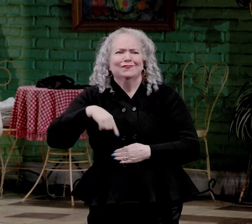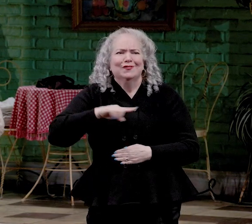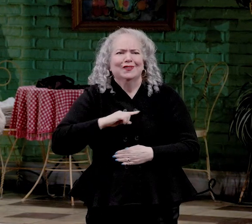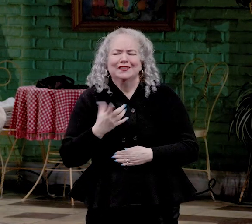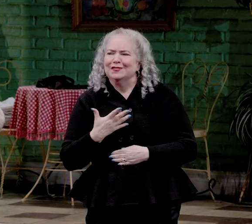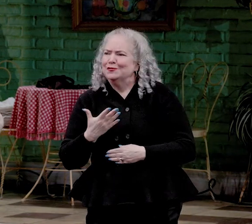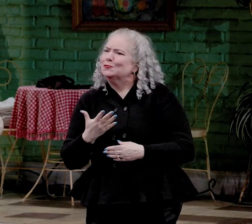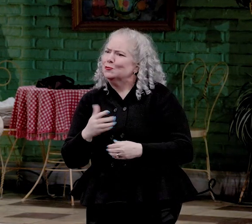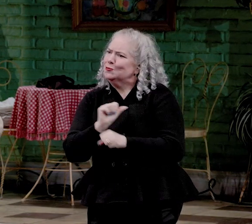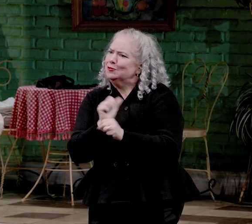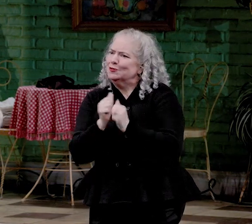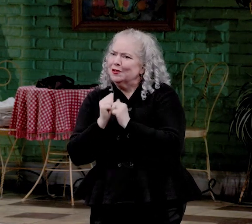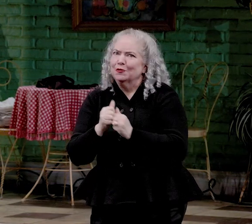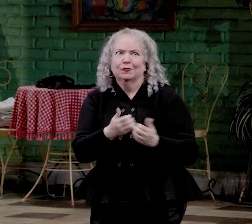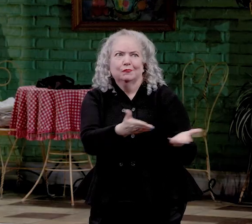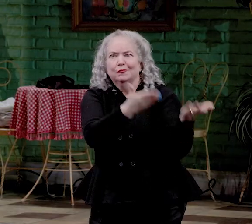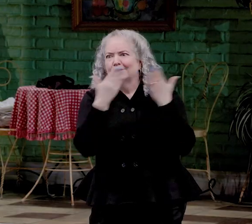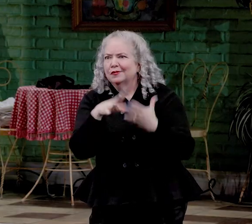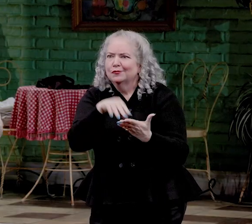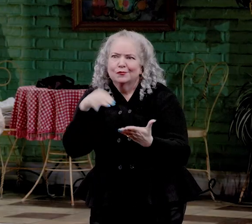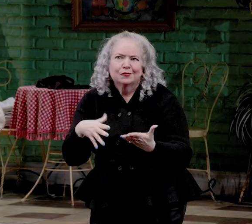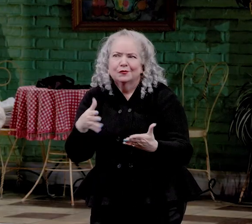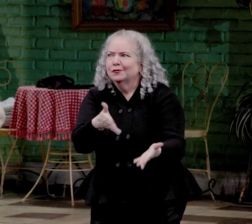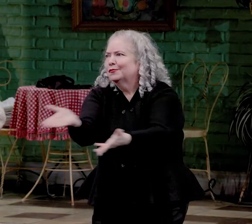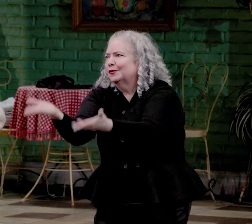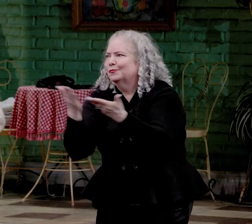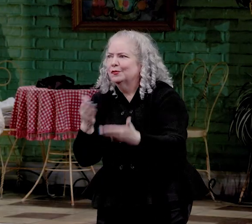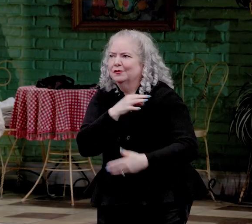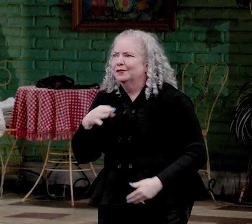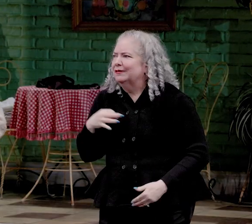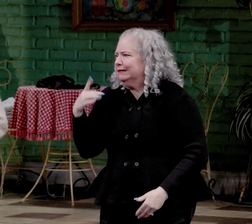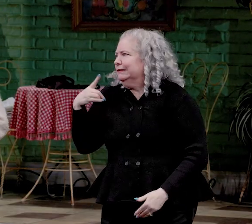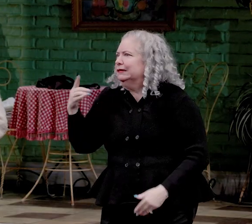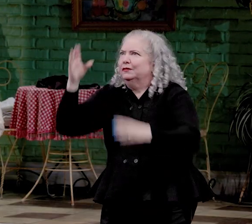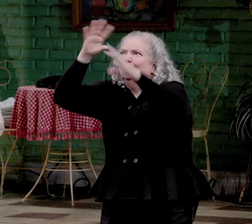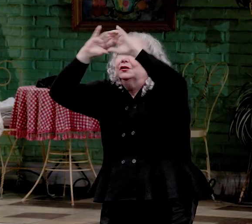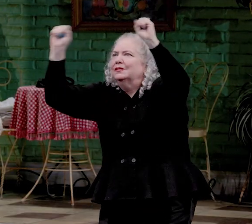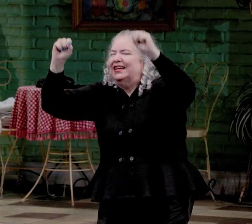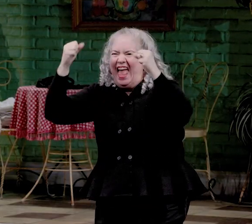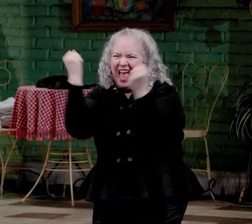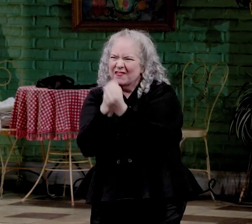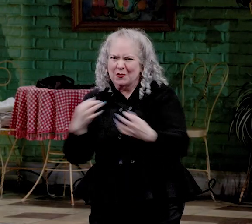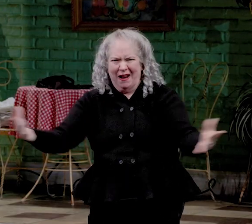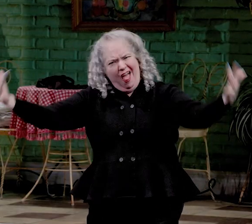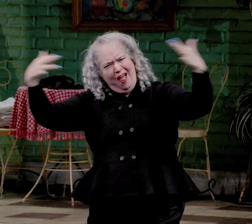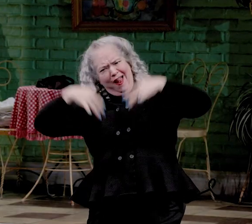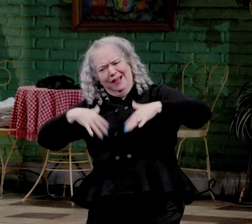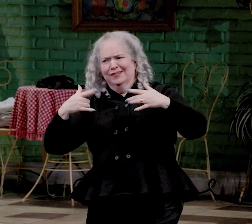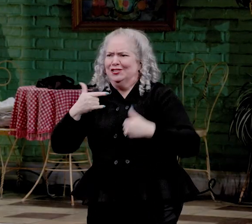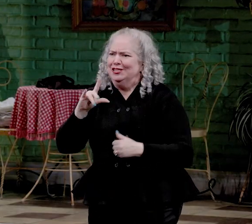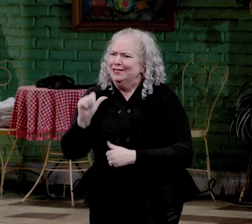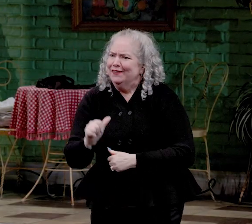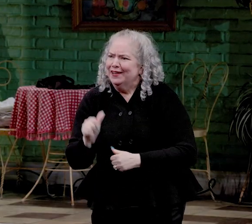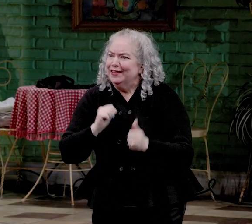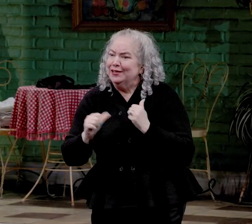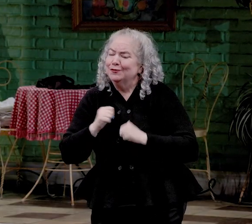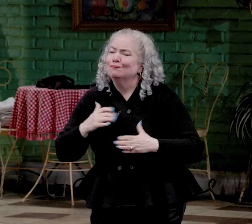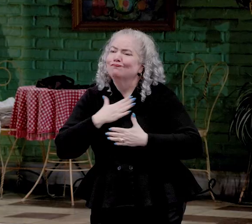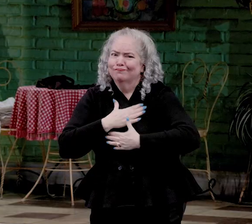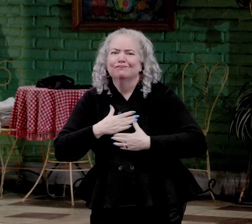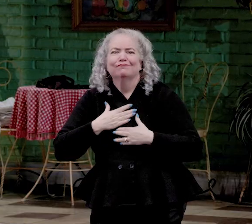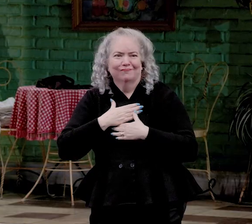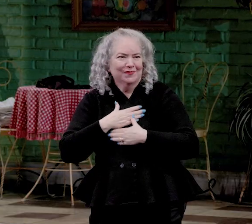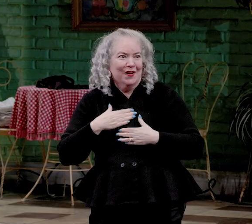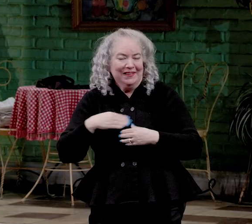so. We bring our students, we bring our faculty, we bring our deans and the president. We bring everybody to Geva Theater to